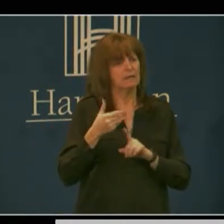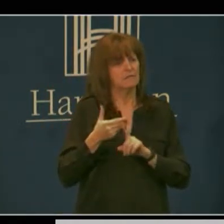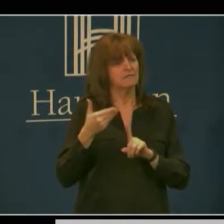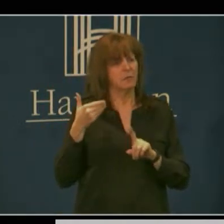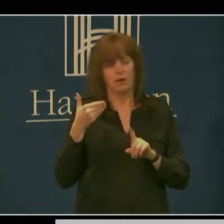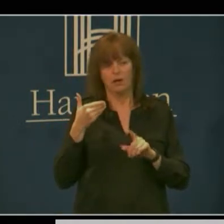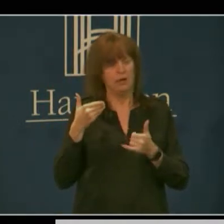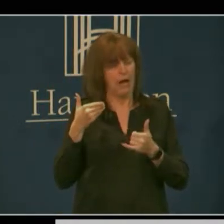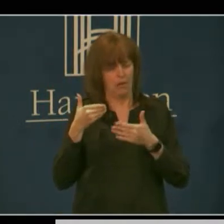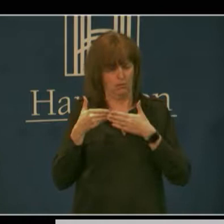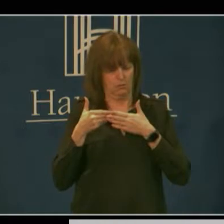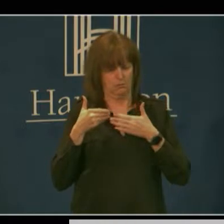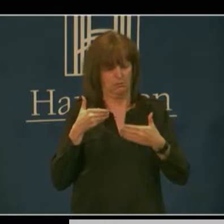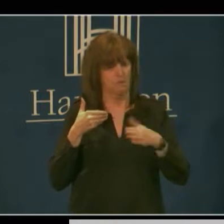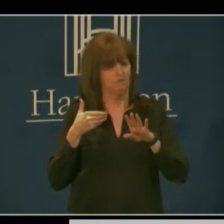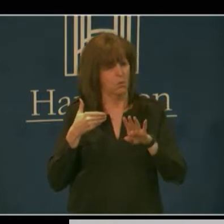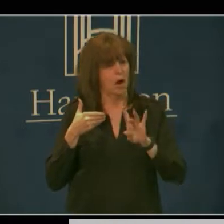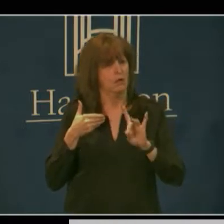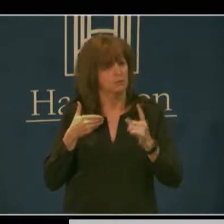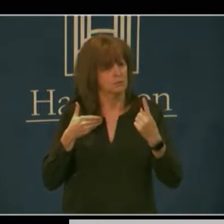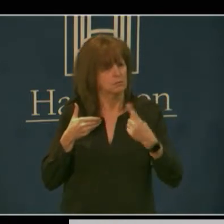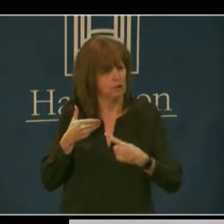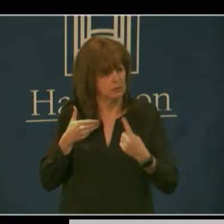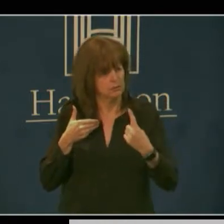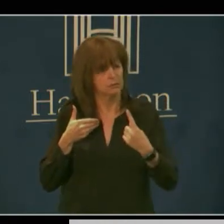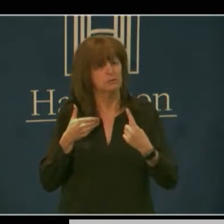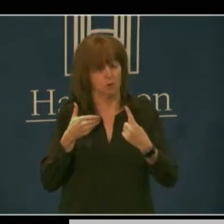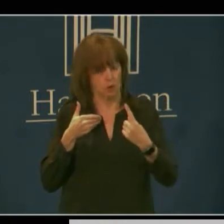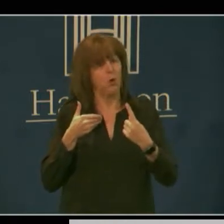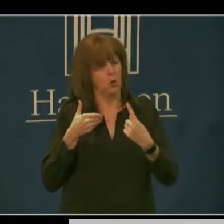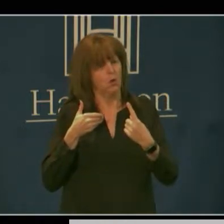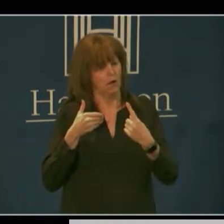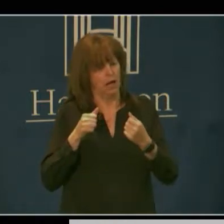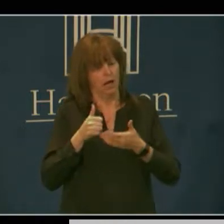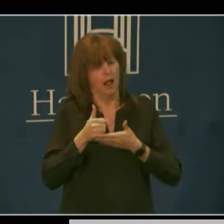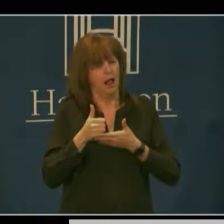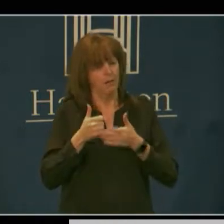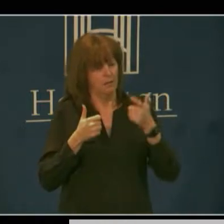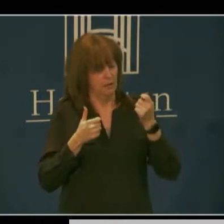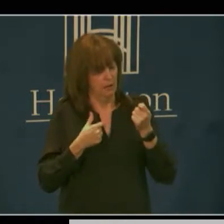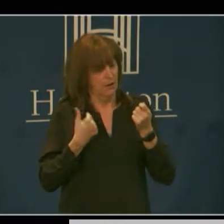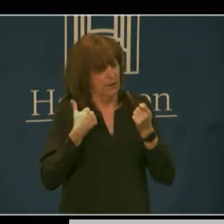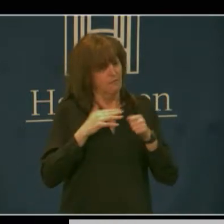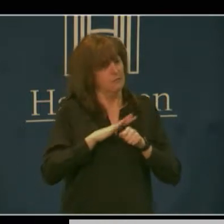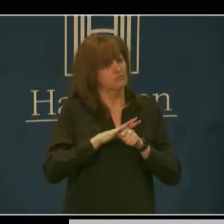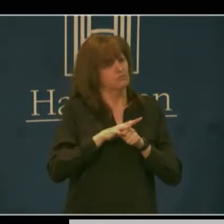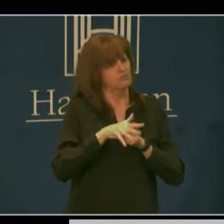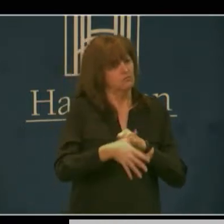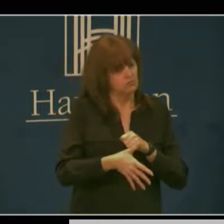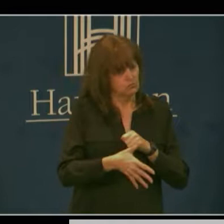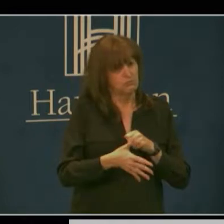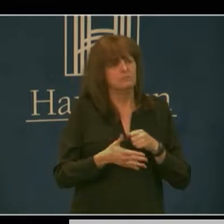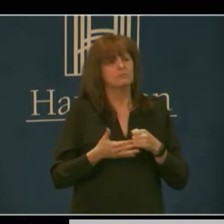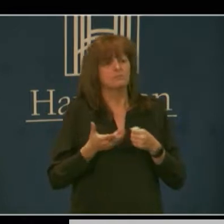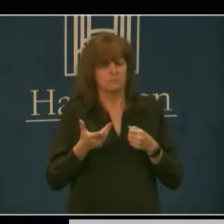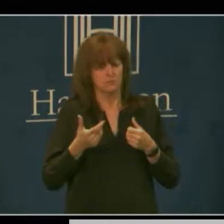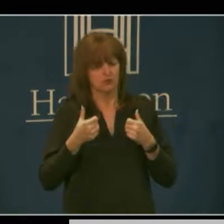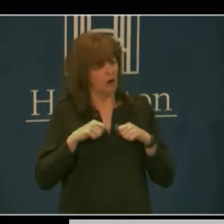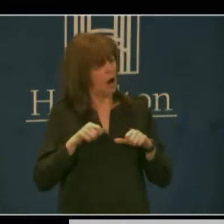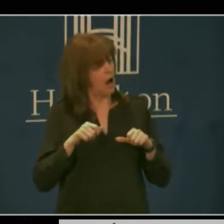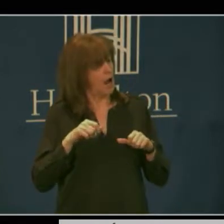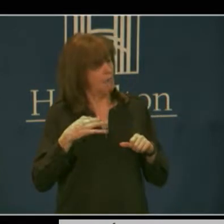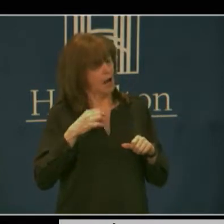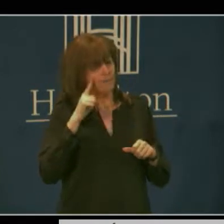their situation, stabilize their situation, and understand whether a full application for Ontario Works is needed. There's also